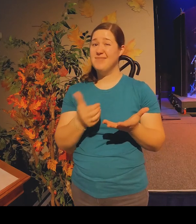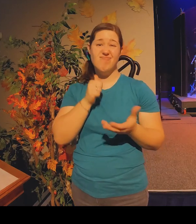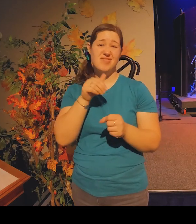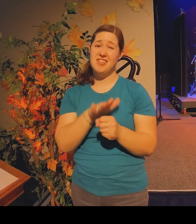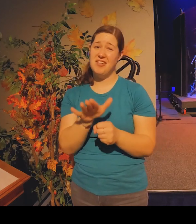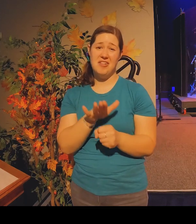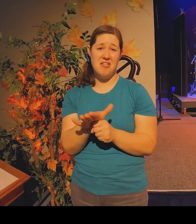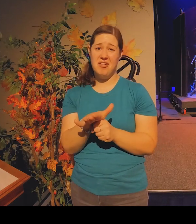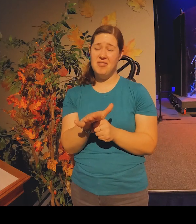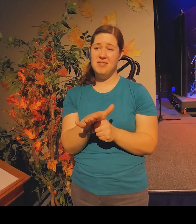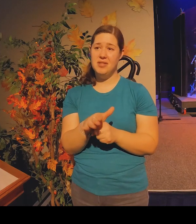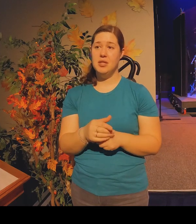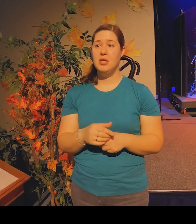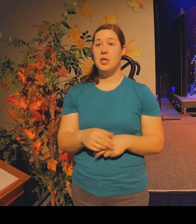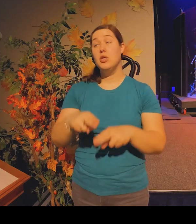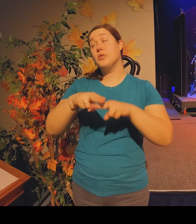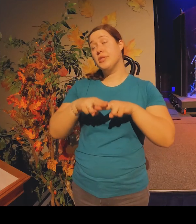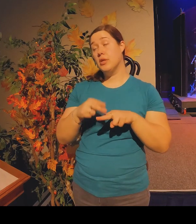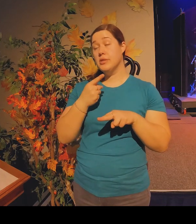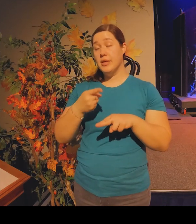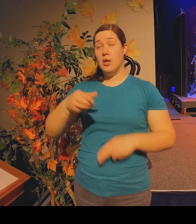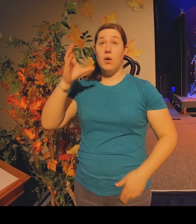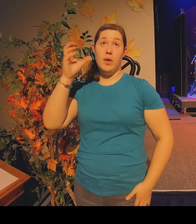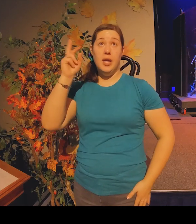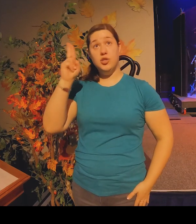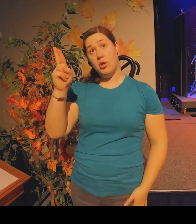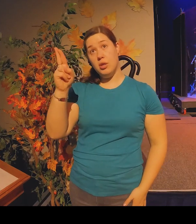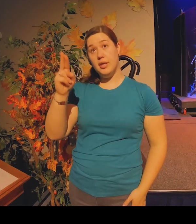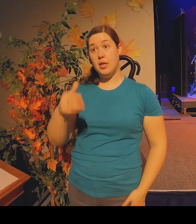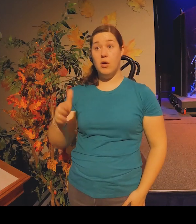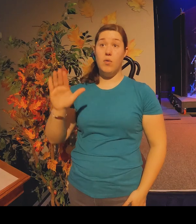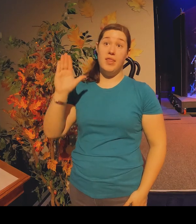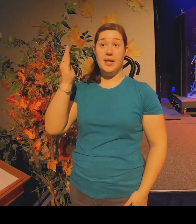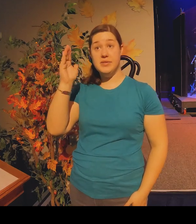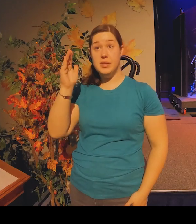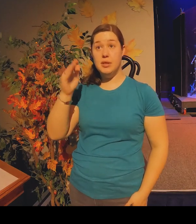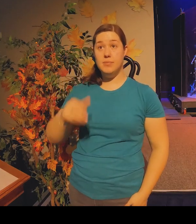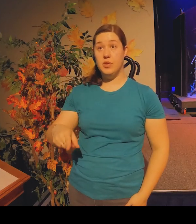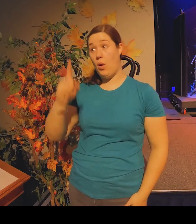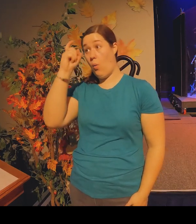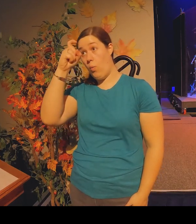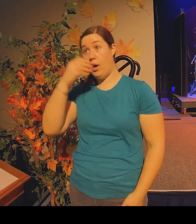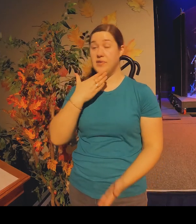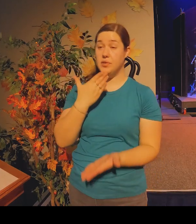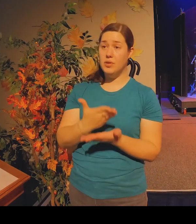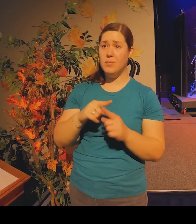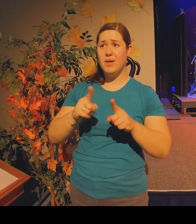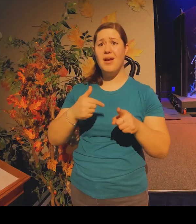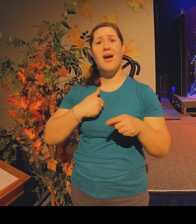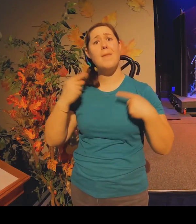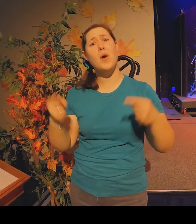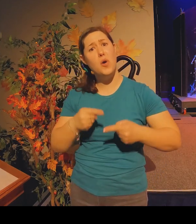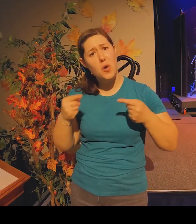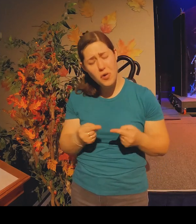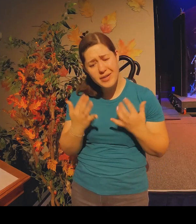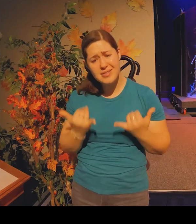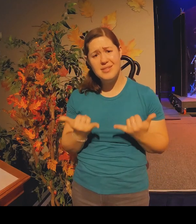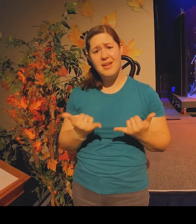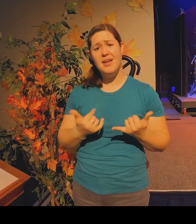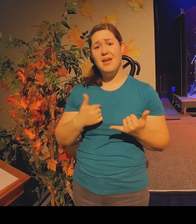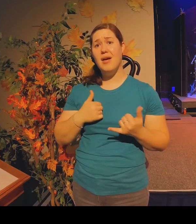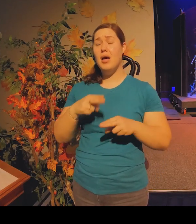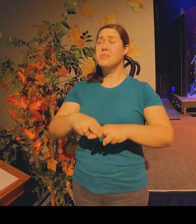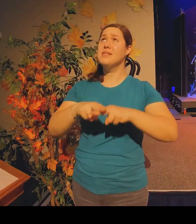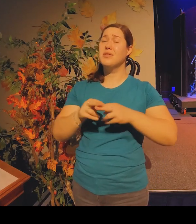saying, Charlie, that sounds wise and that sounds good, but I'm hurting in worship today. I'm sitting here and I've prayed for something and I've prayed for